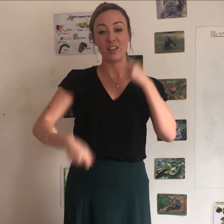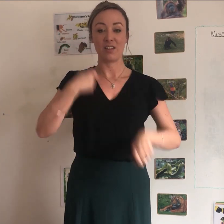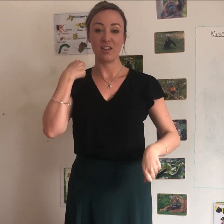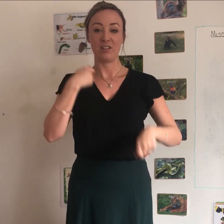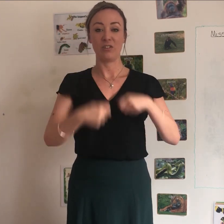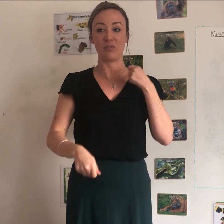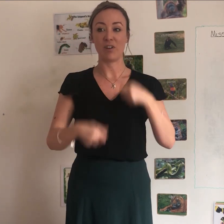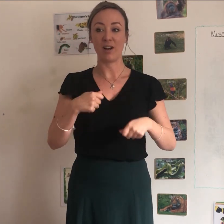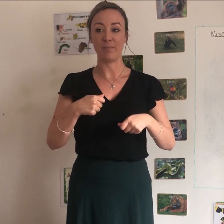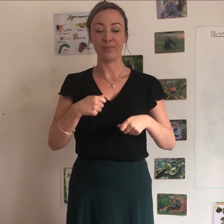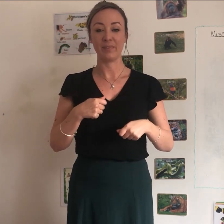the drum.